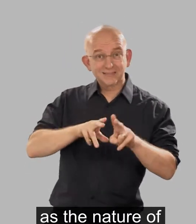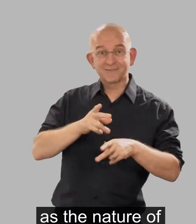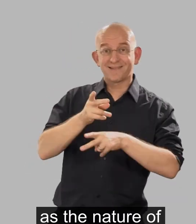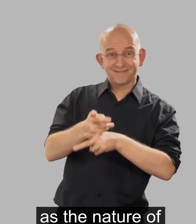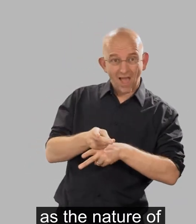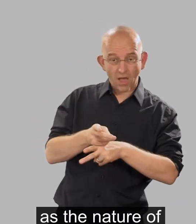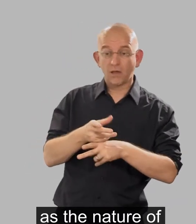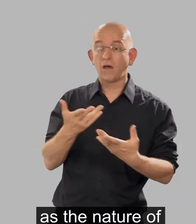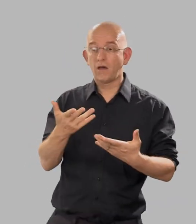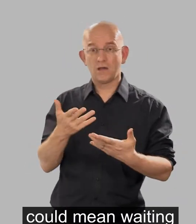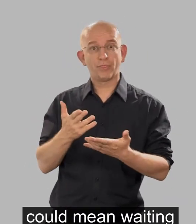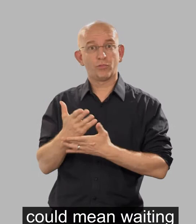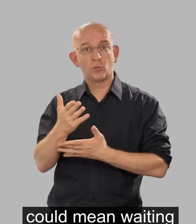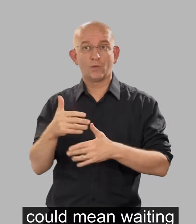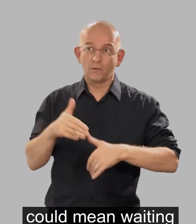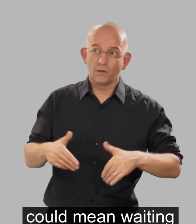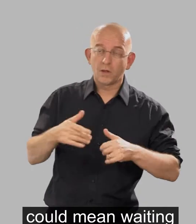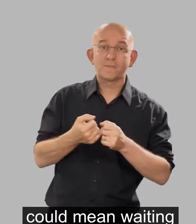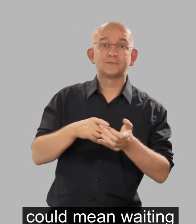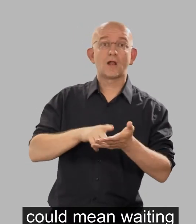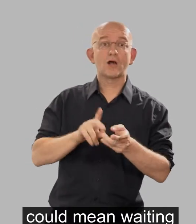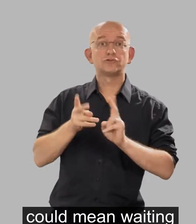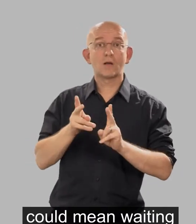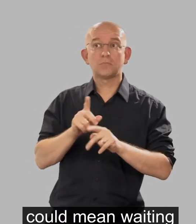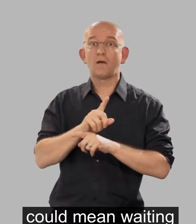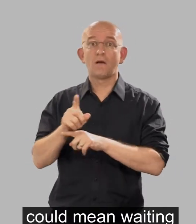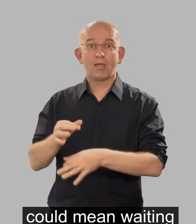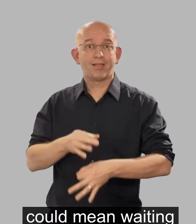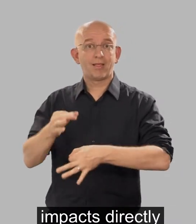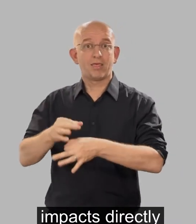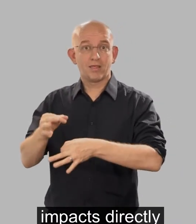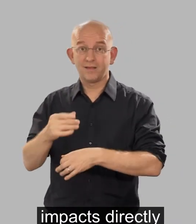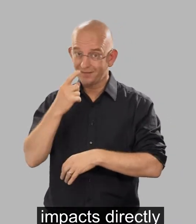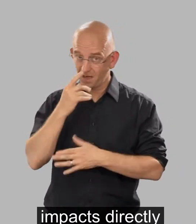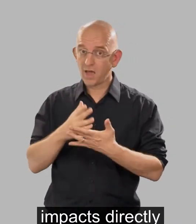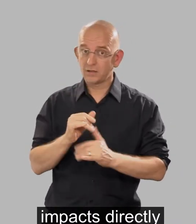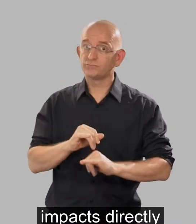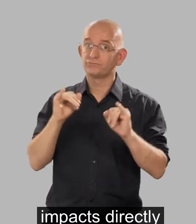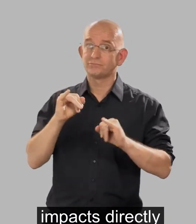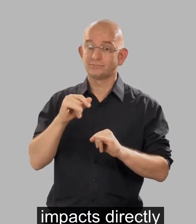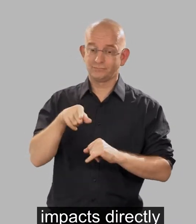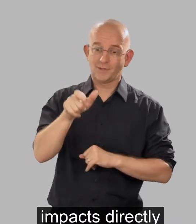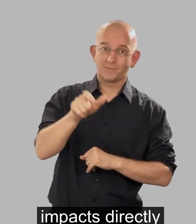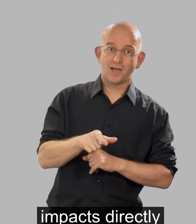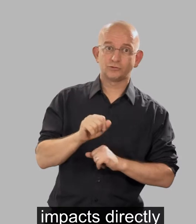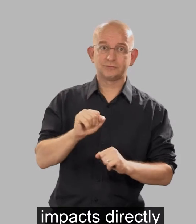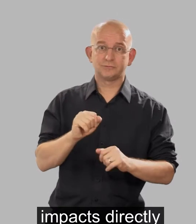the nature of assessment and care could mean waiting for a BSL interpreter impacts directly on